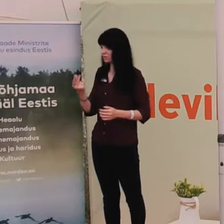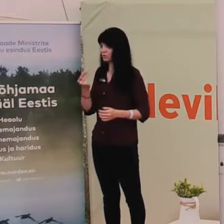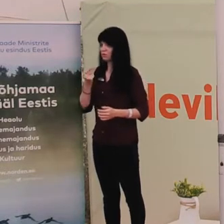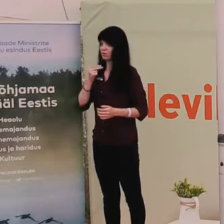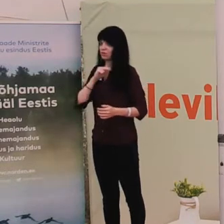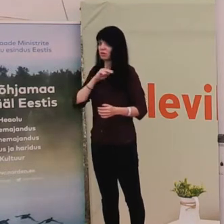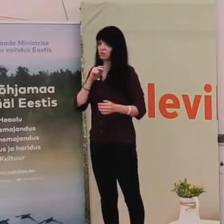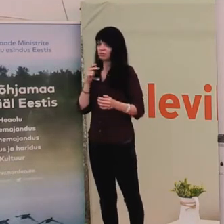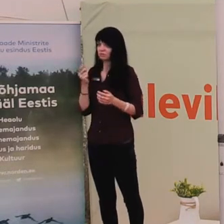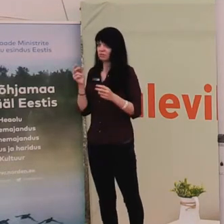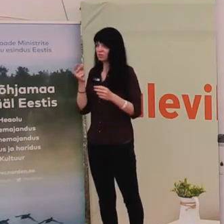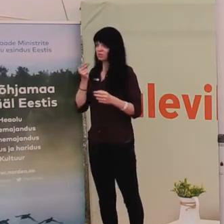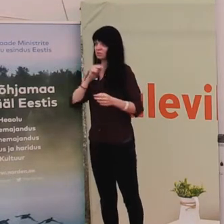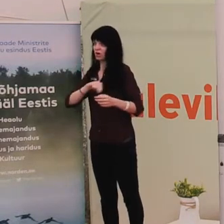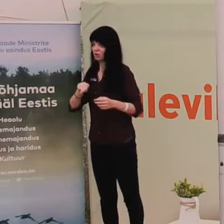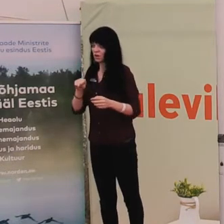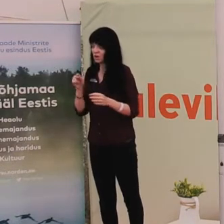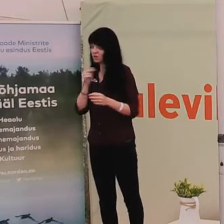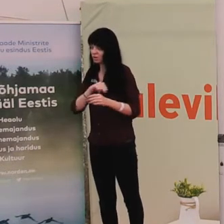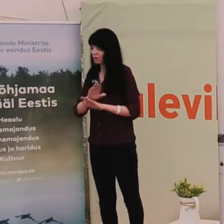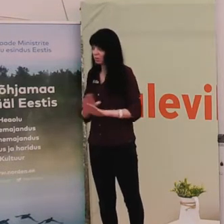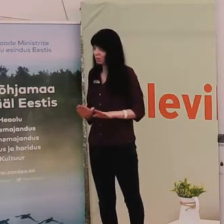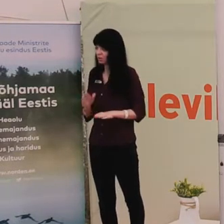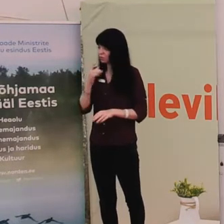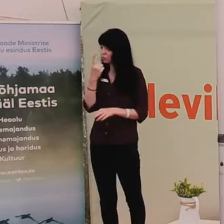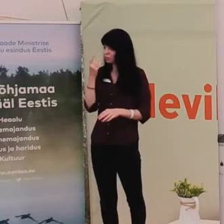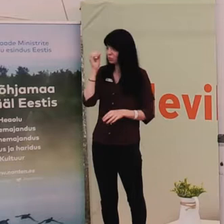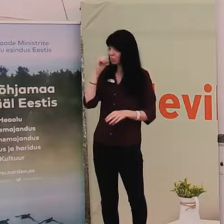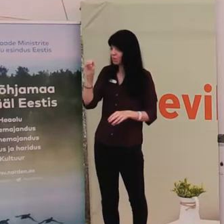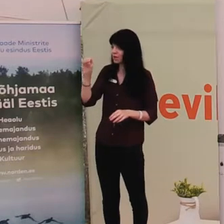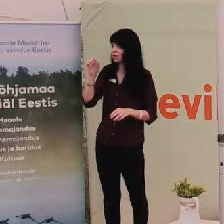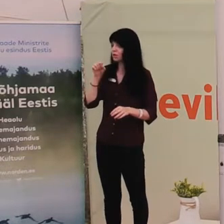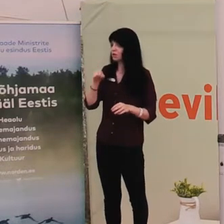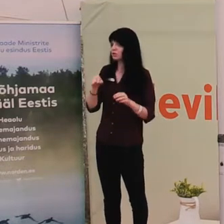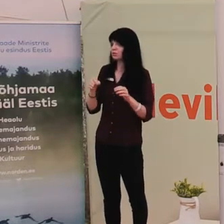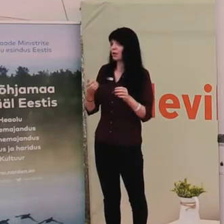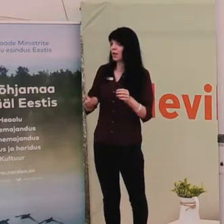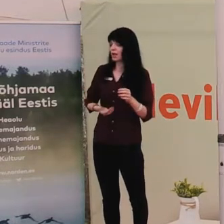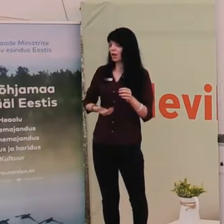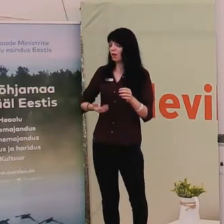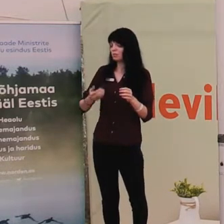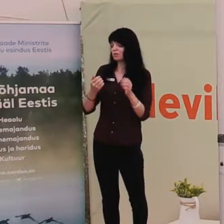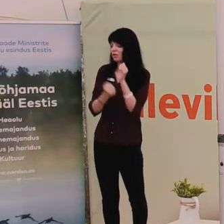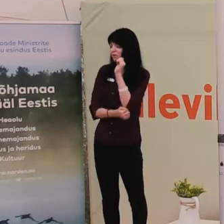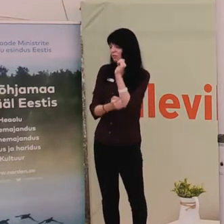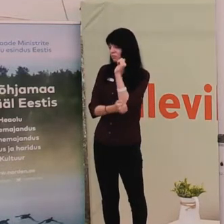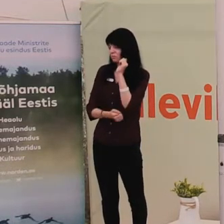in our terms of thinking. And 1 billion among them living in extreme poverty. So if we